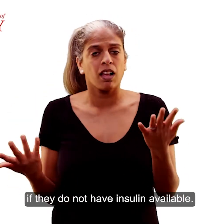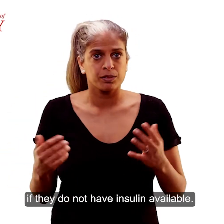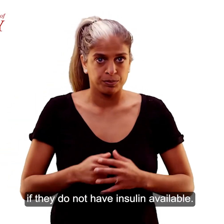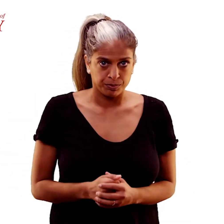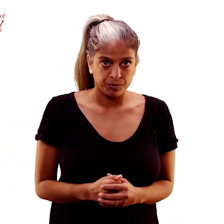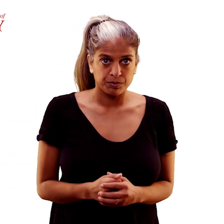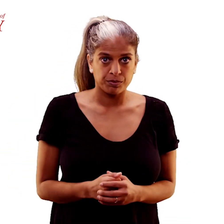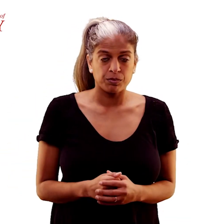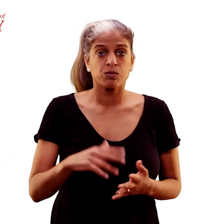available.